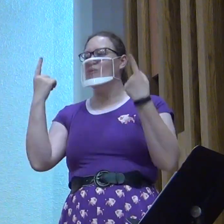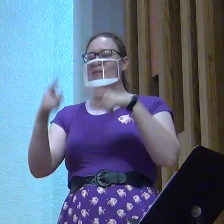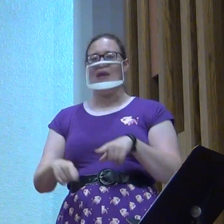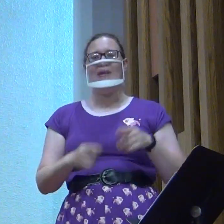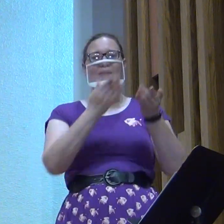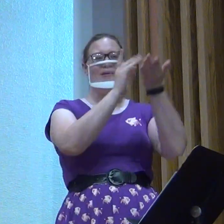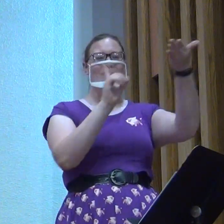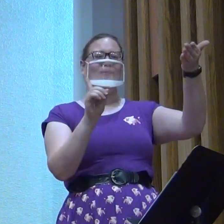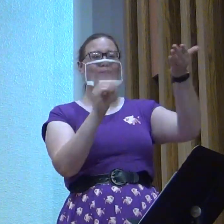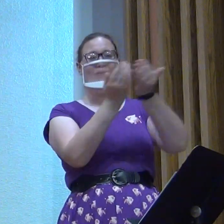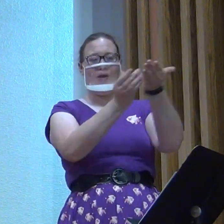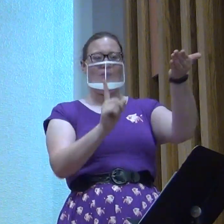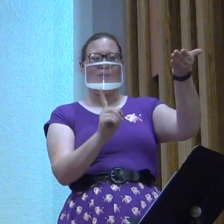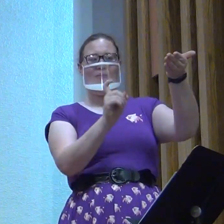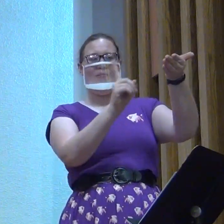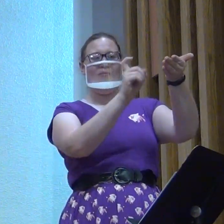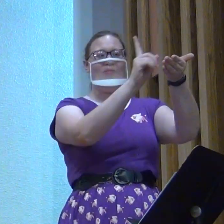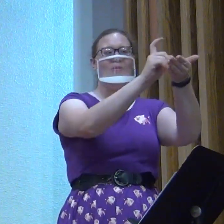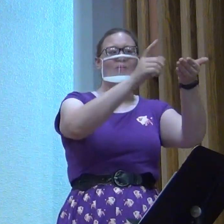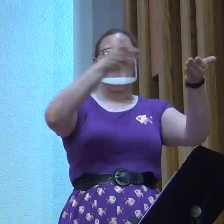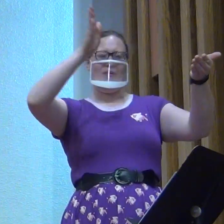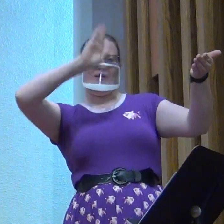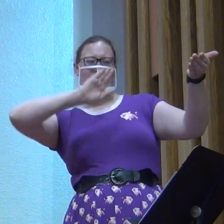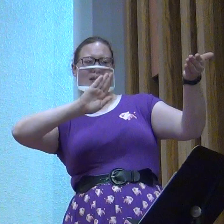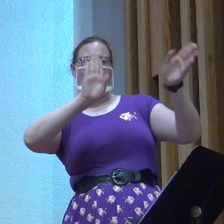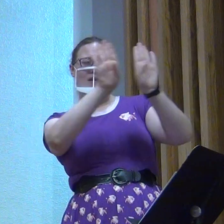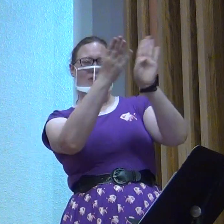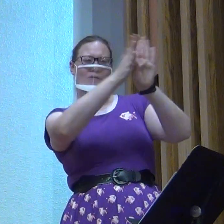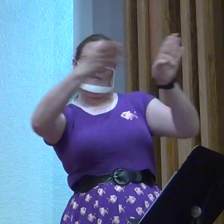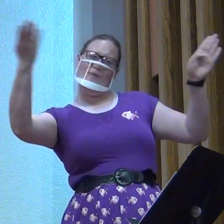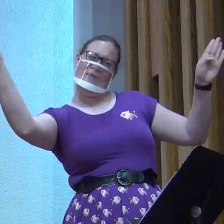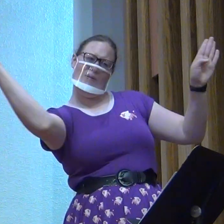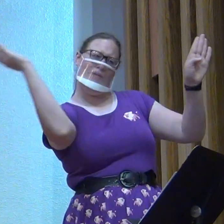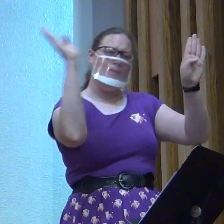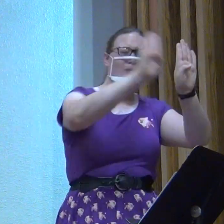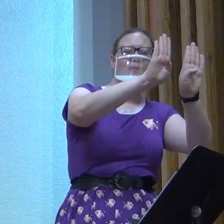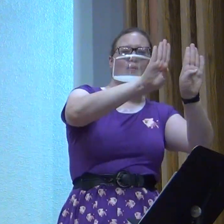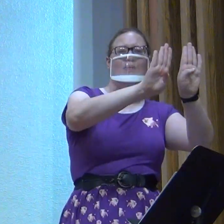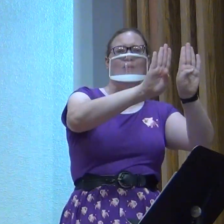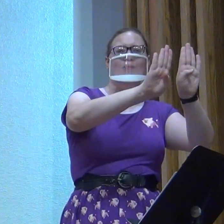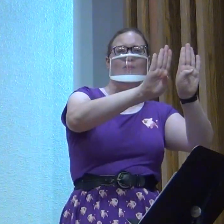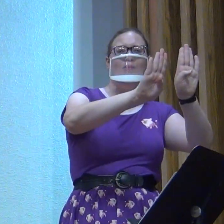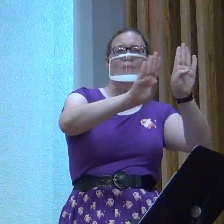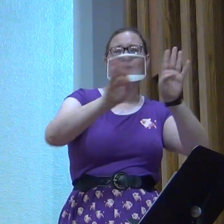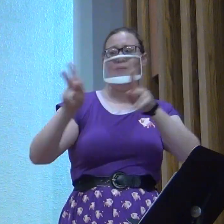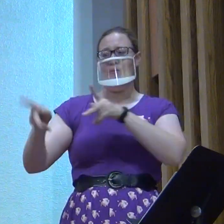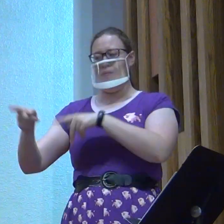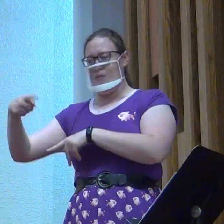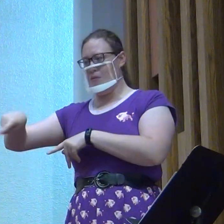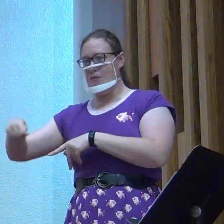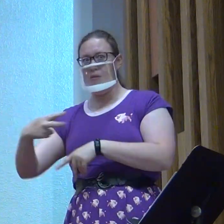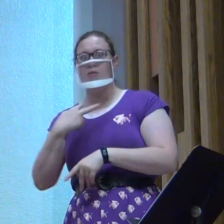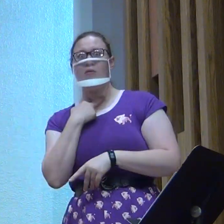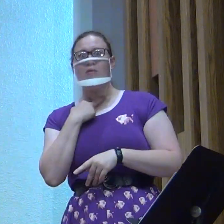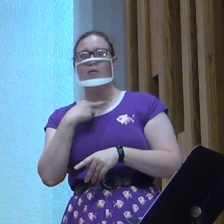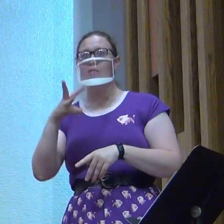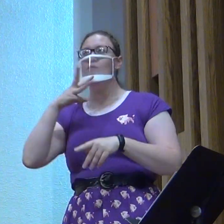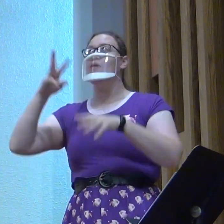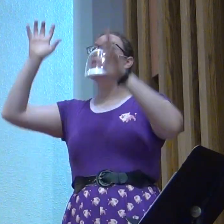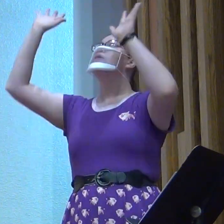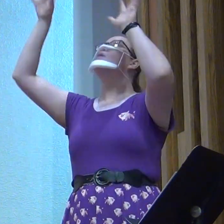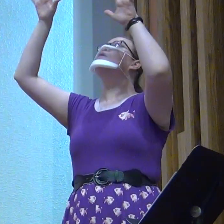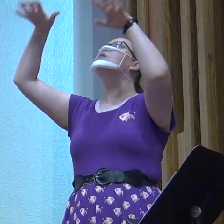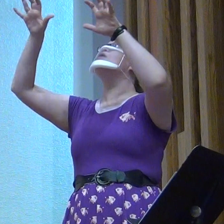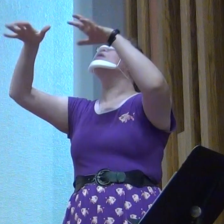walked up the plank, got on the boat, and God shut the door behind him. Water began to fall